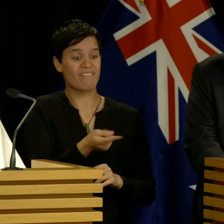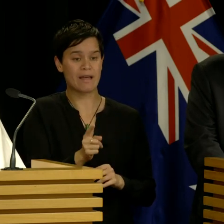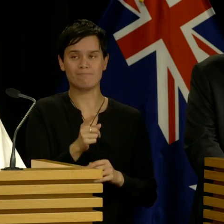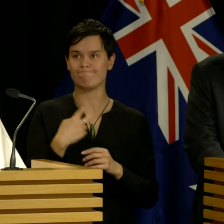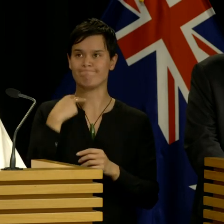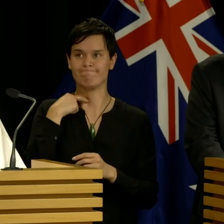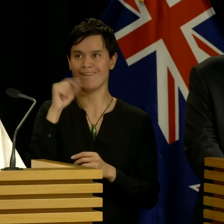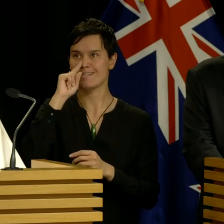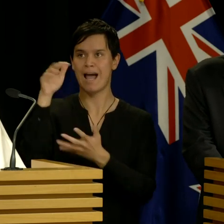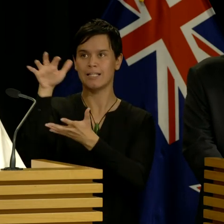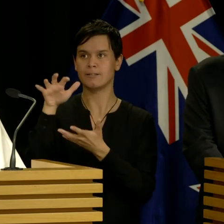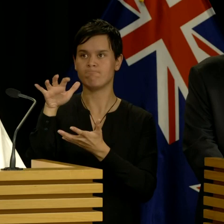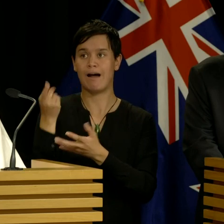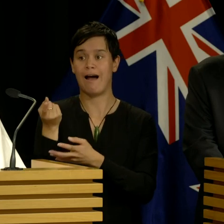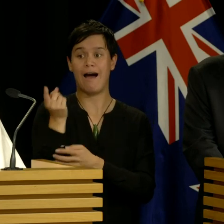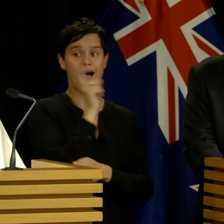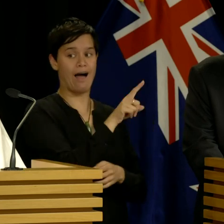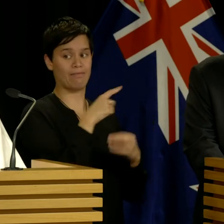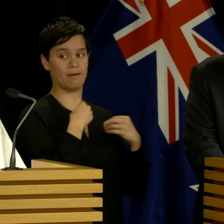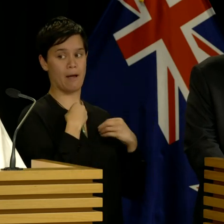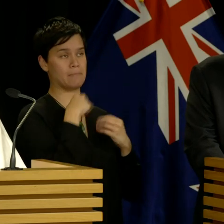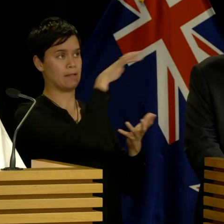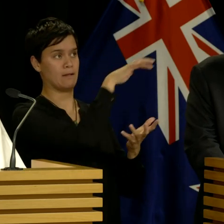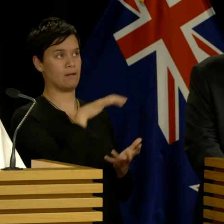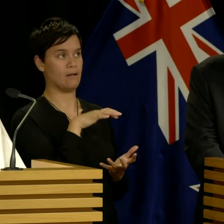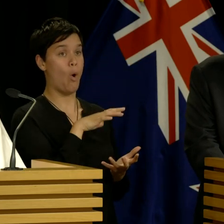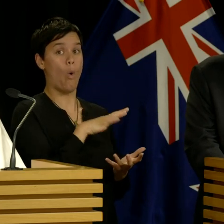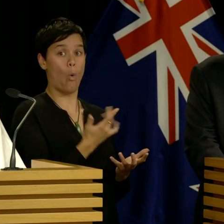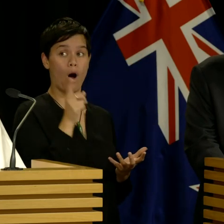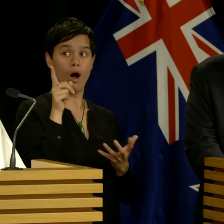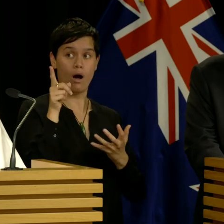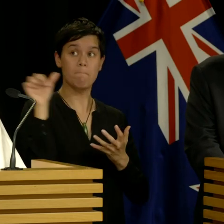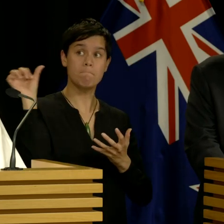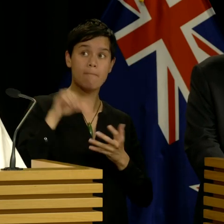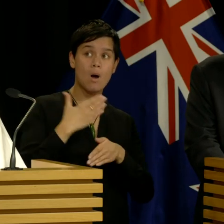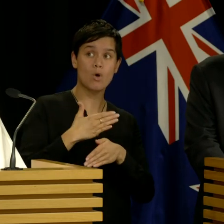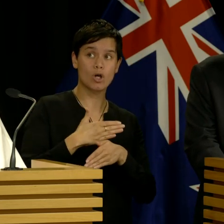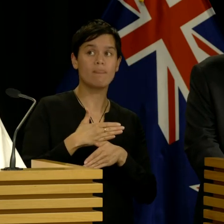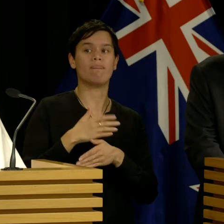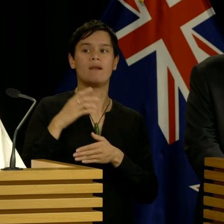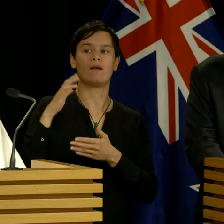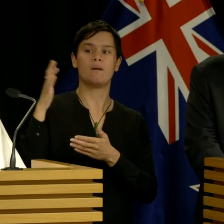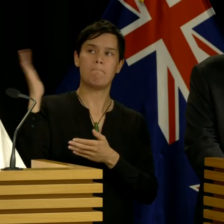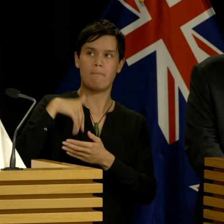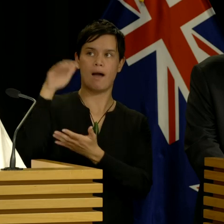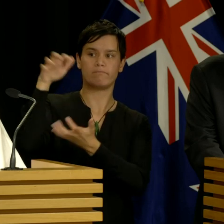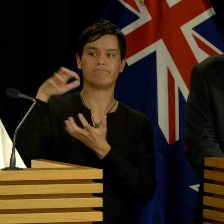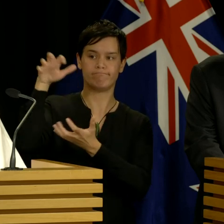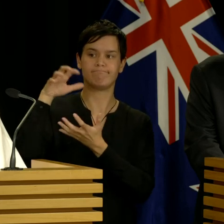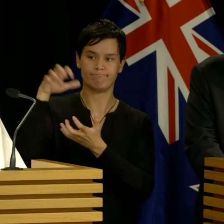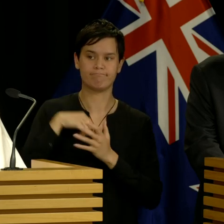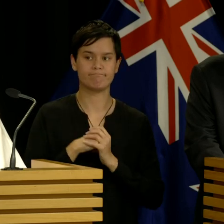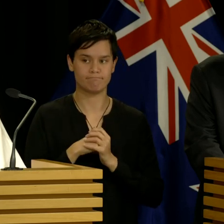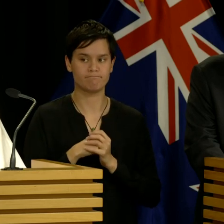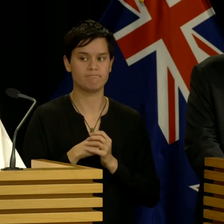source their products or have been able to source them from where they were. He, as the Prime Minister's already alluded to, suggested that the issue